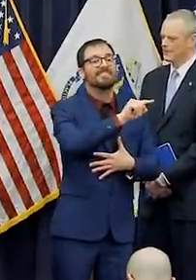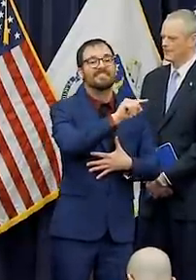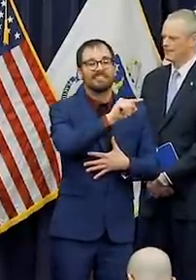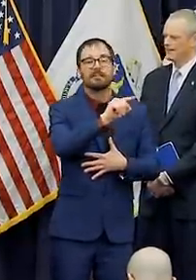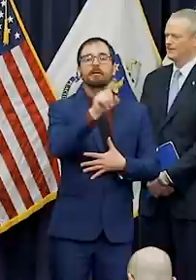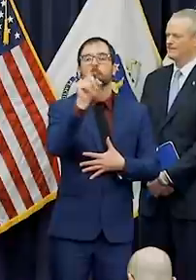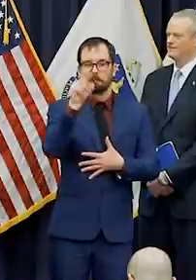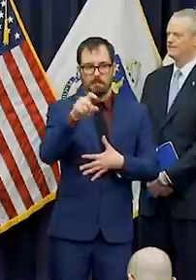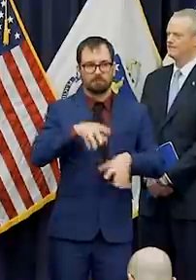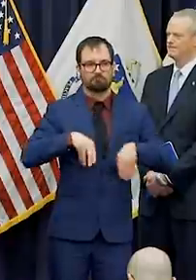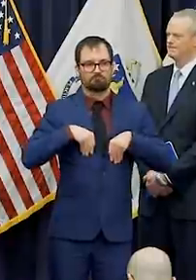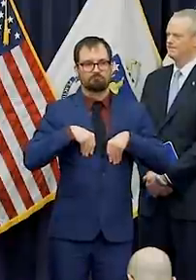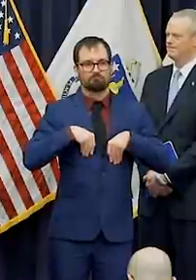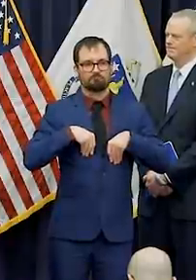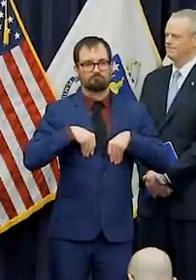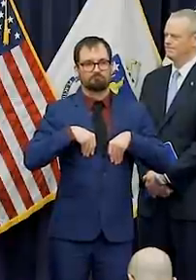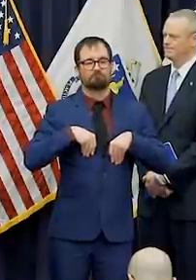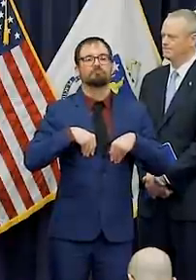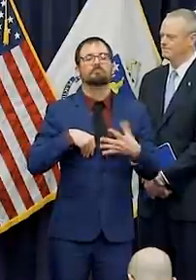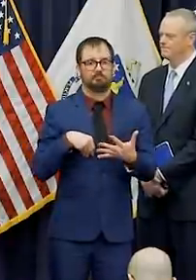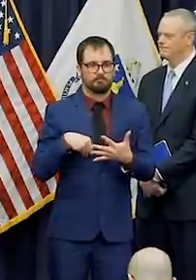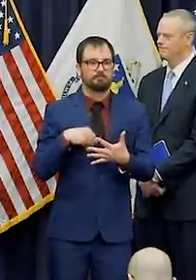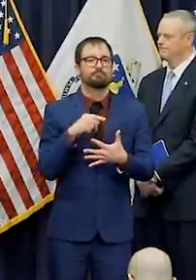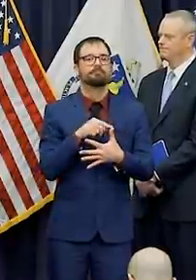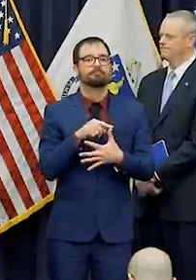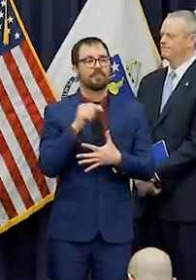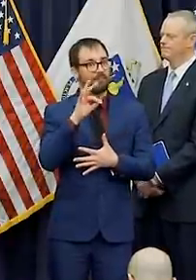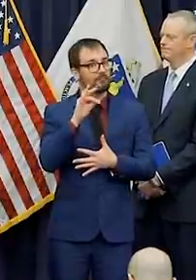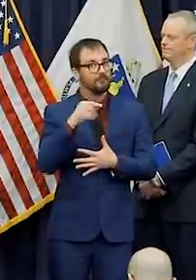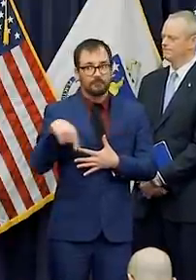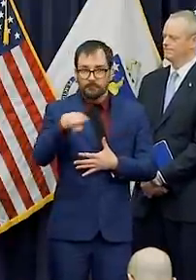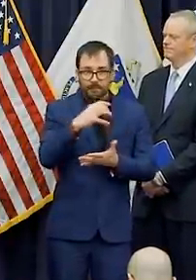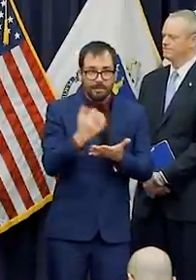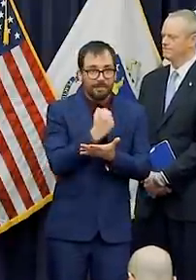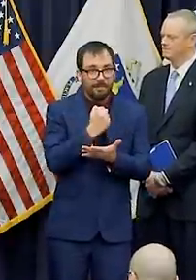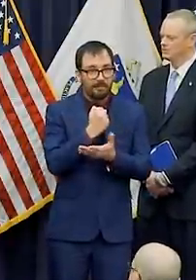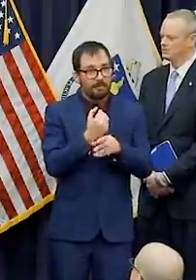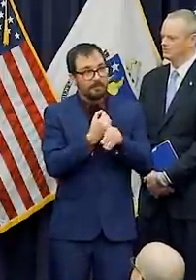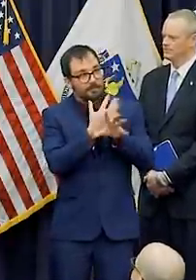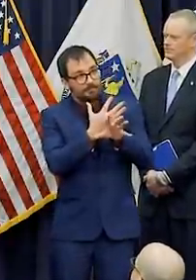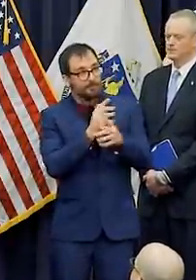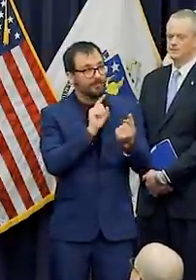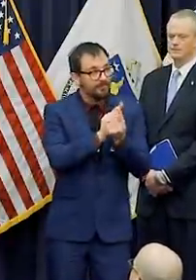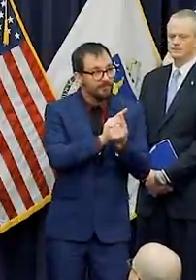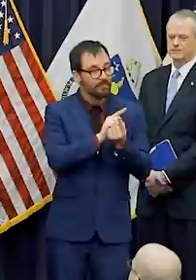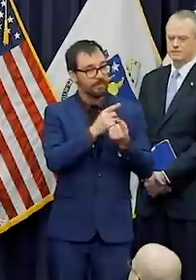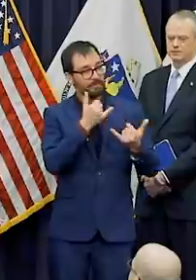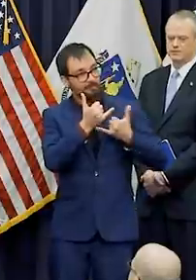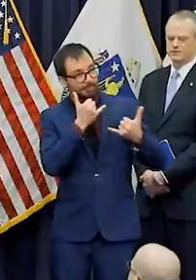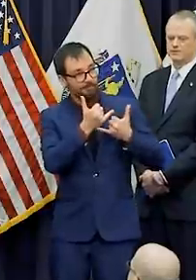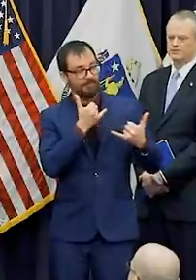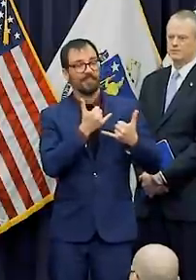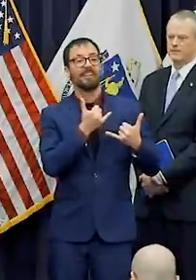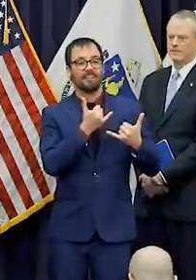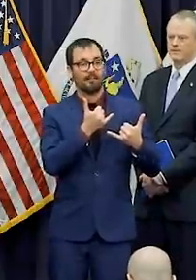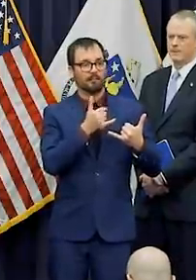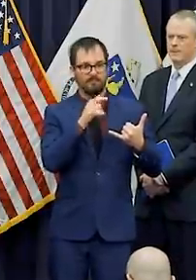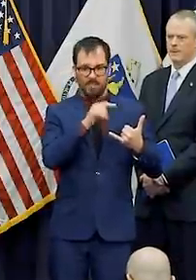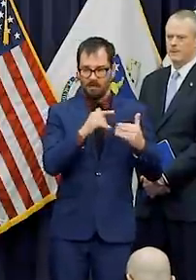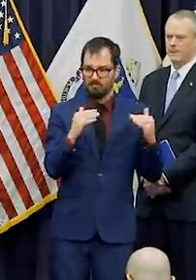necessary telehealth services in the same manner and to pay the same rate as in-person services.